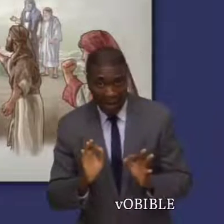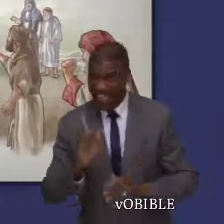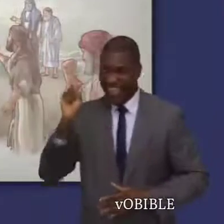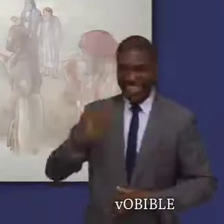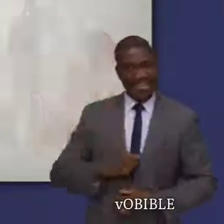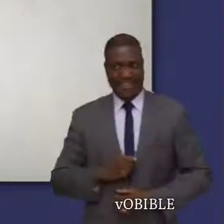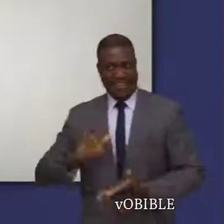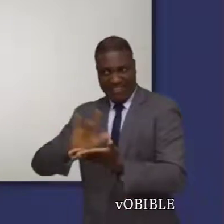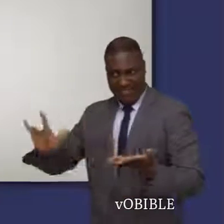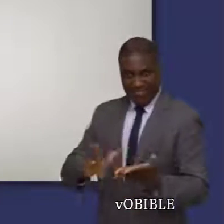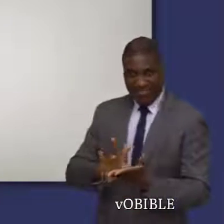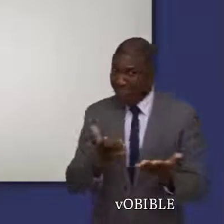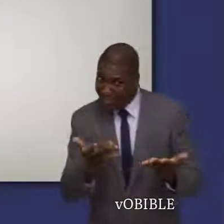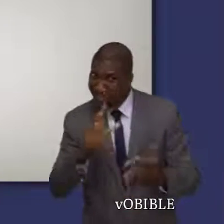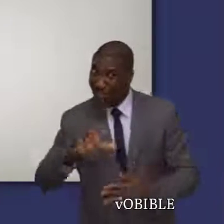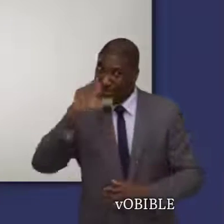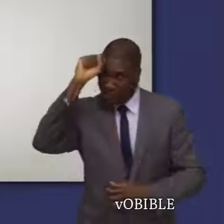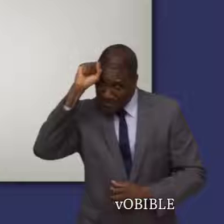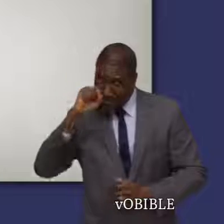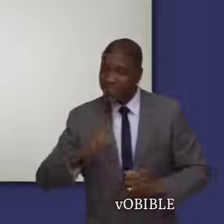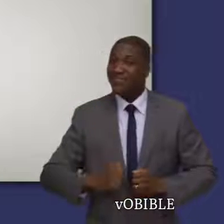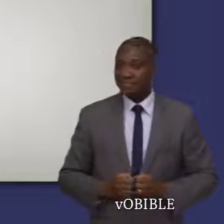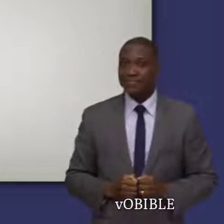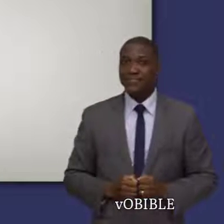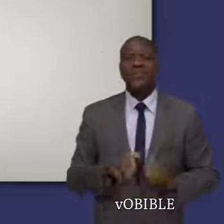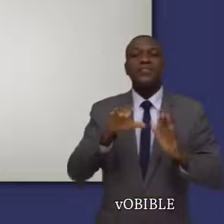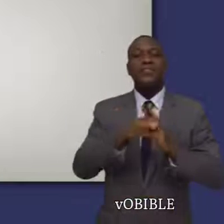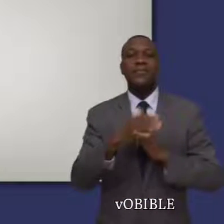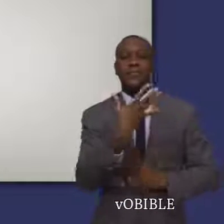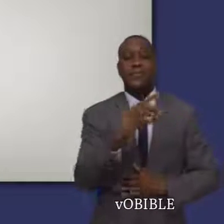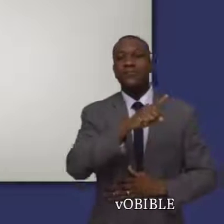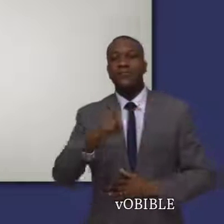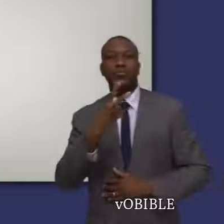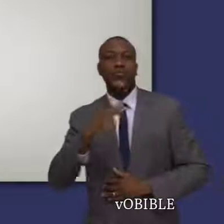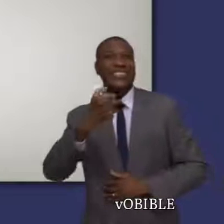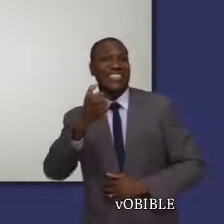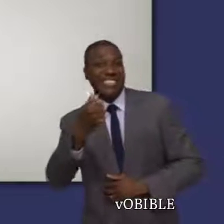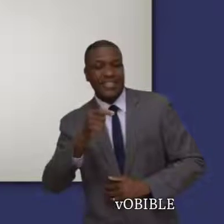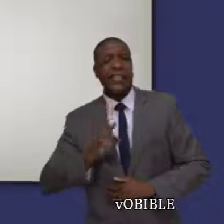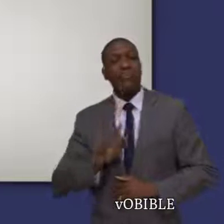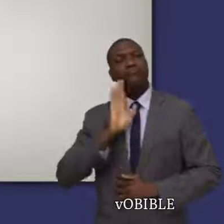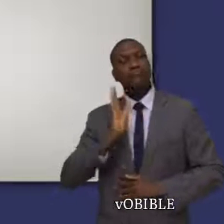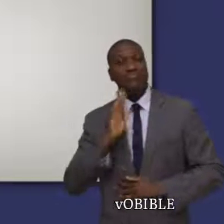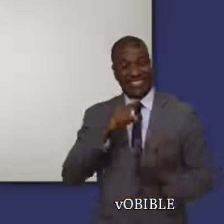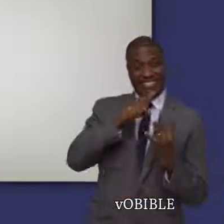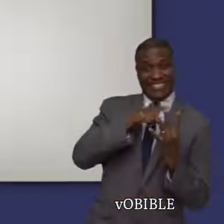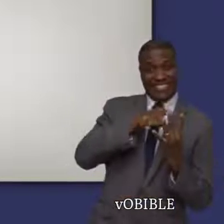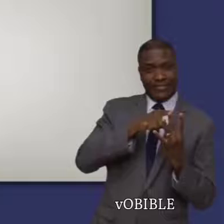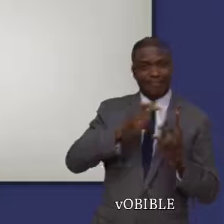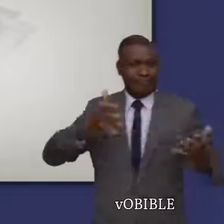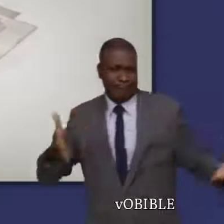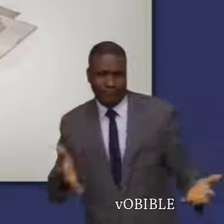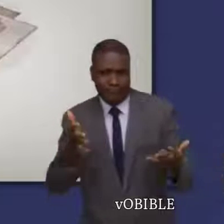Canaan. In the second discourse, contained in chapters 5 to 26, Moses exhorts the people